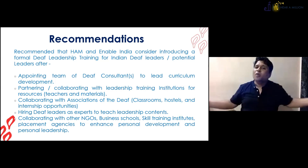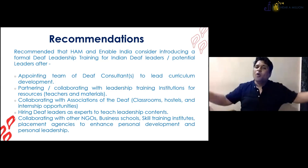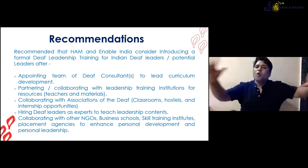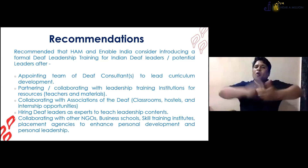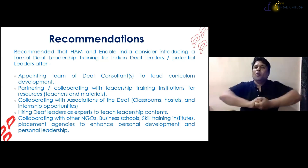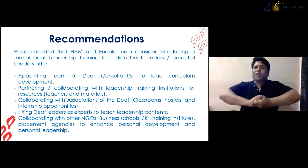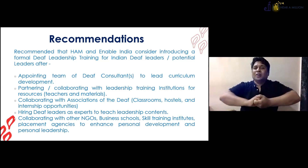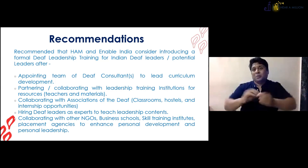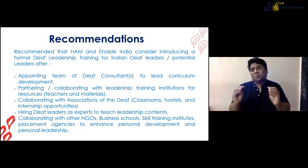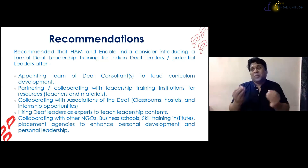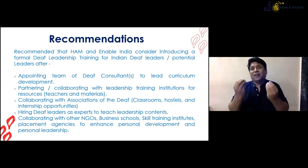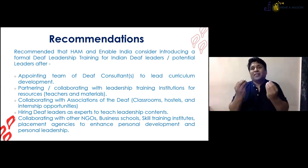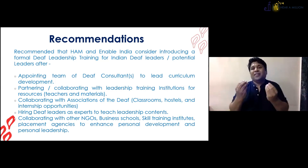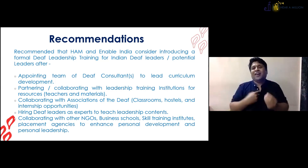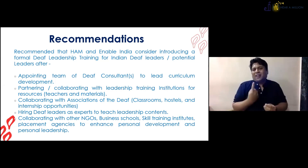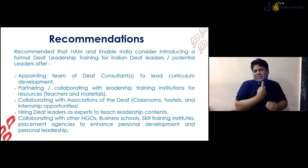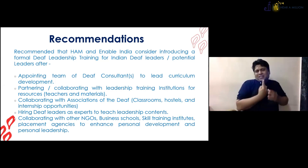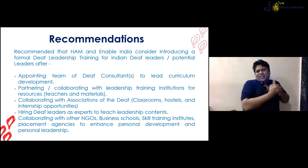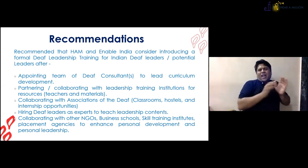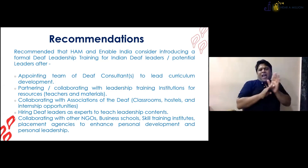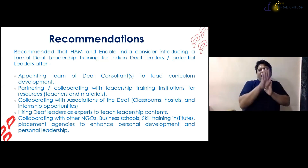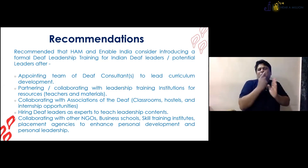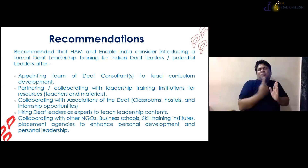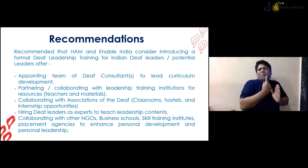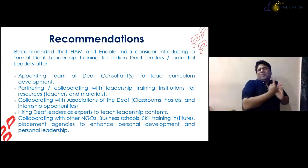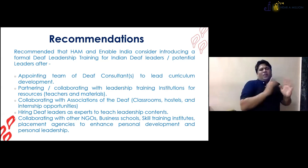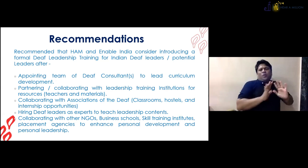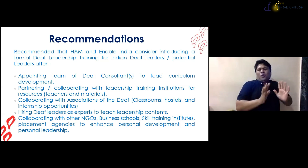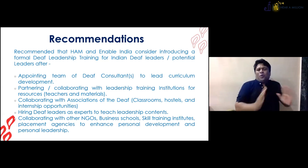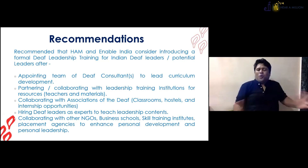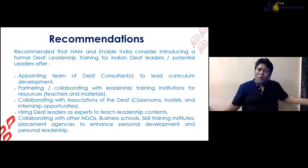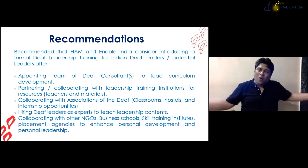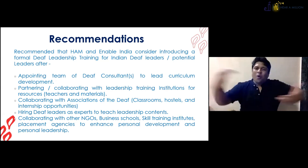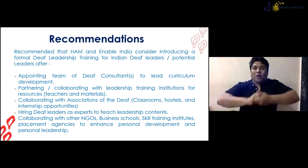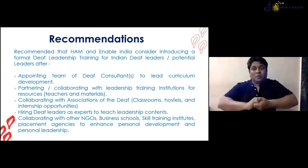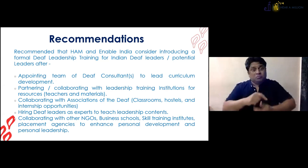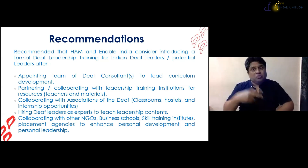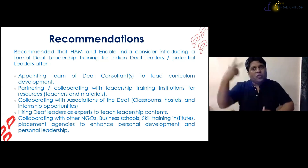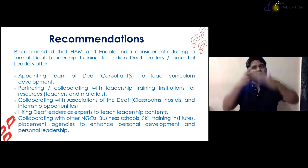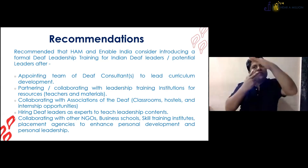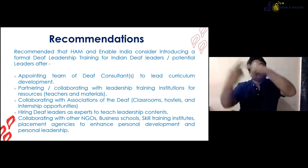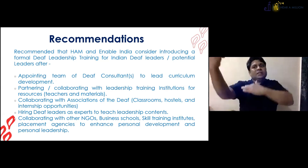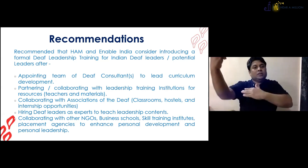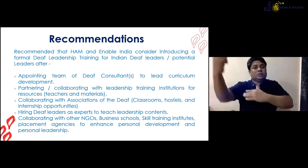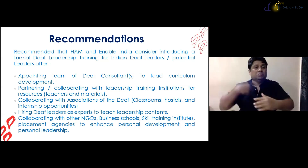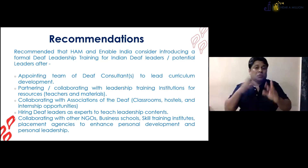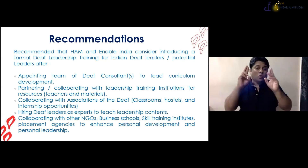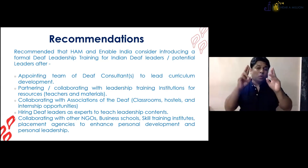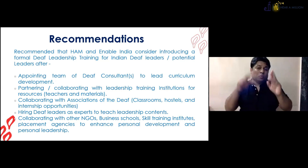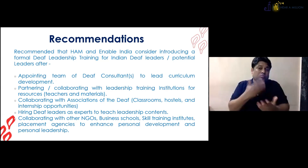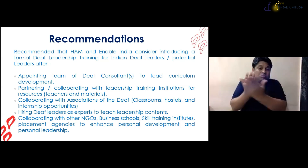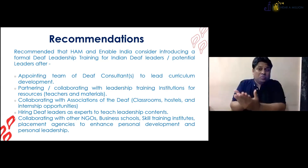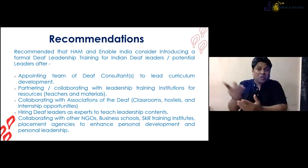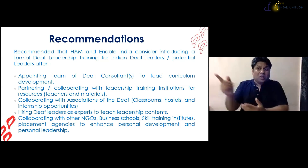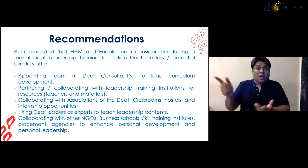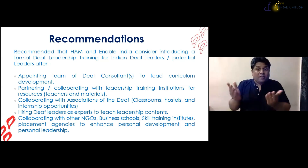inclusive. Inclusive means having everyone. It's not we have to work solely. So